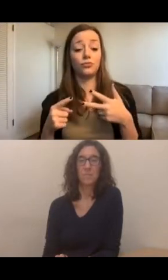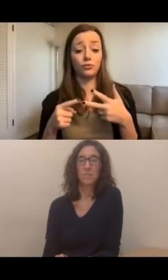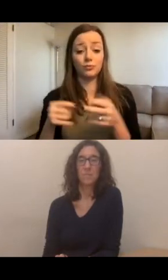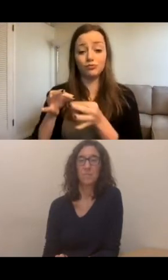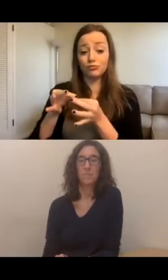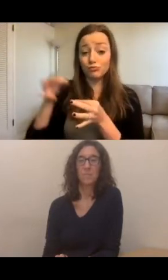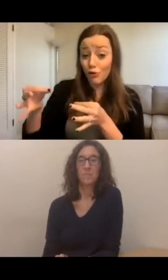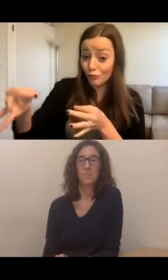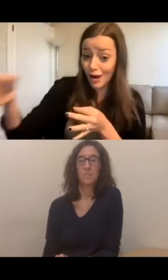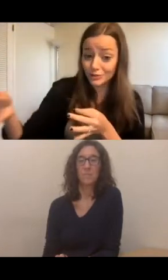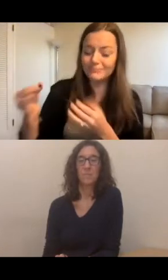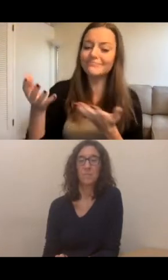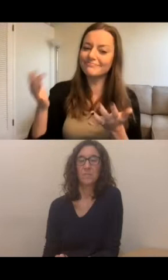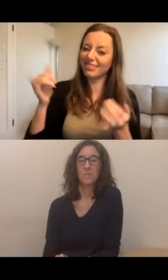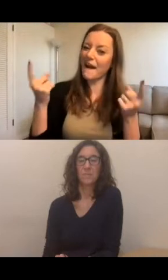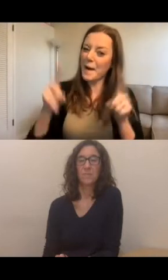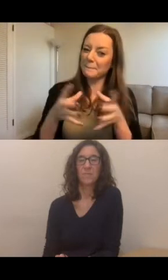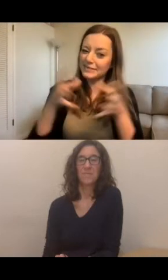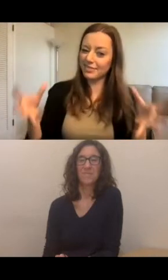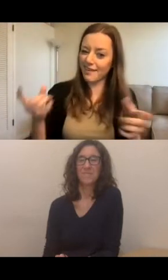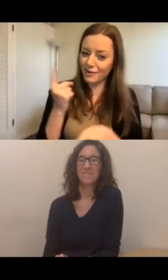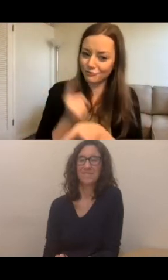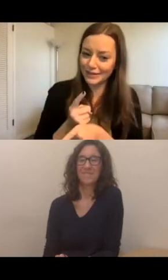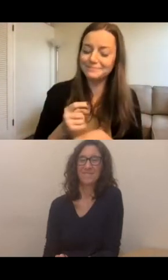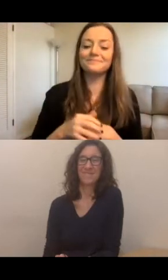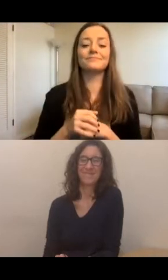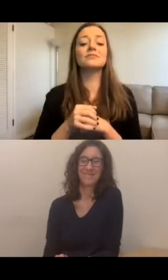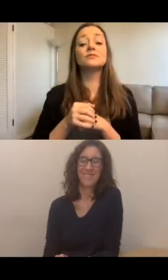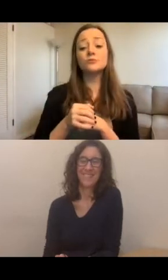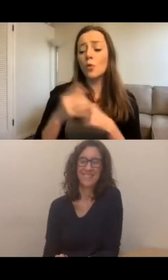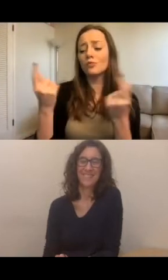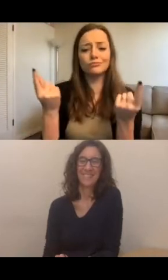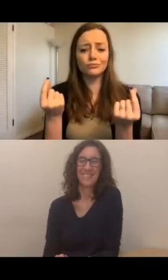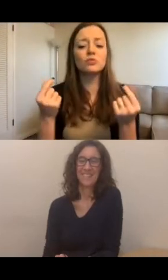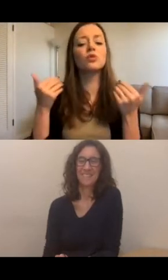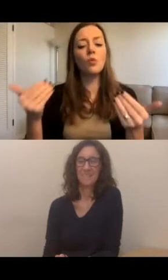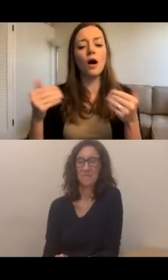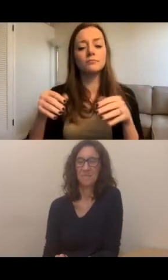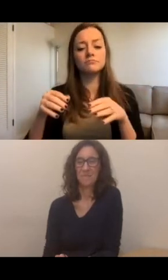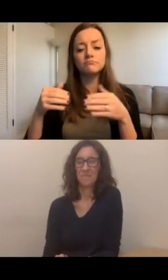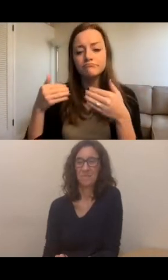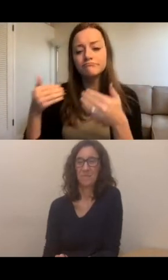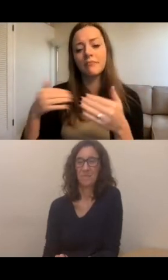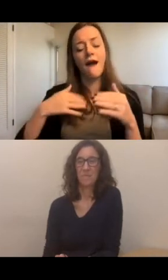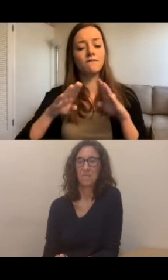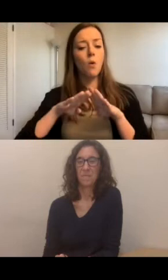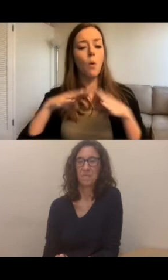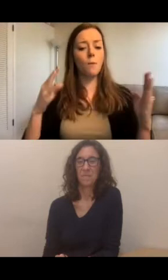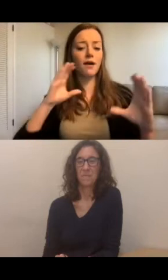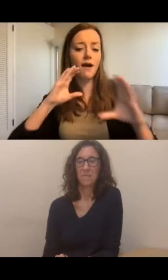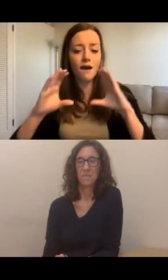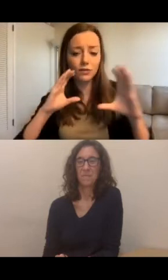Third, we have procrastination. That happens often, right? In this situation, what would we